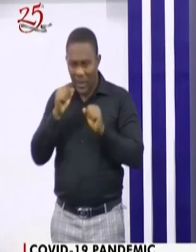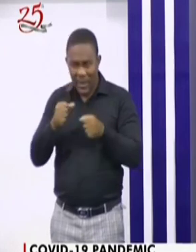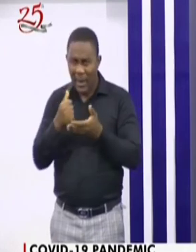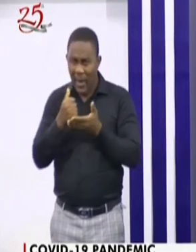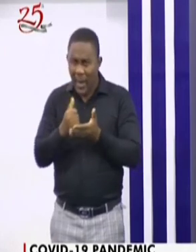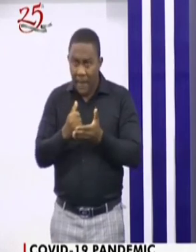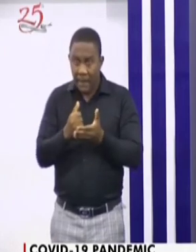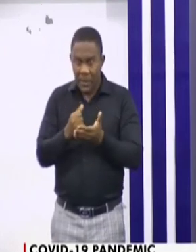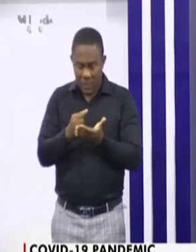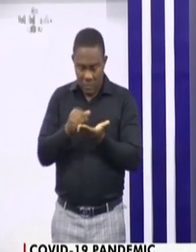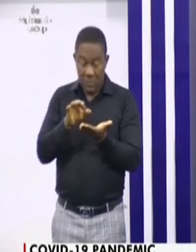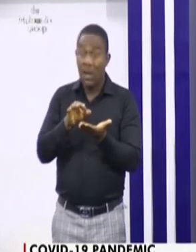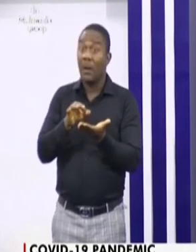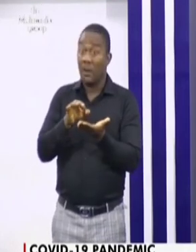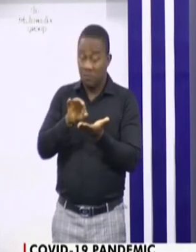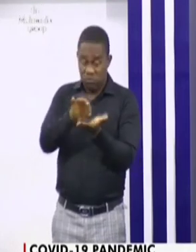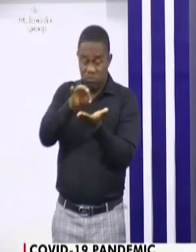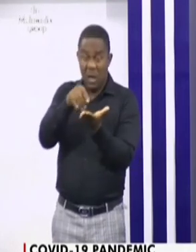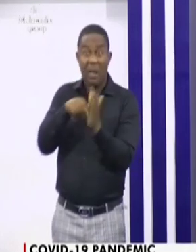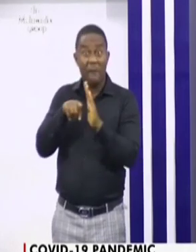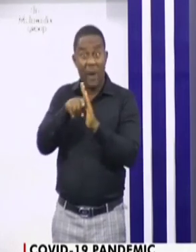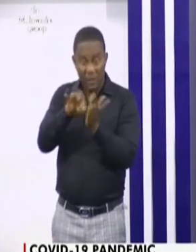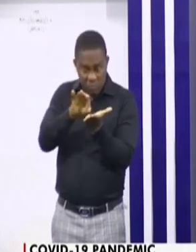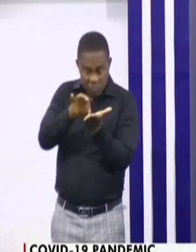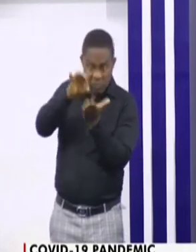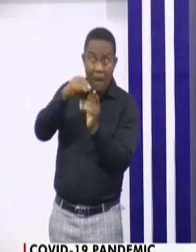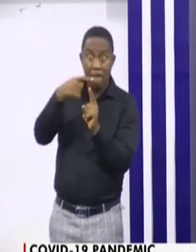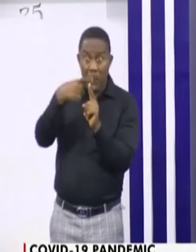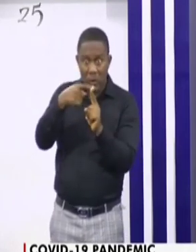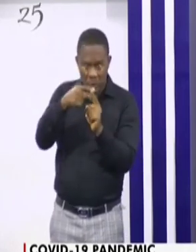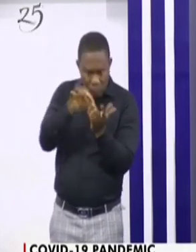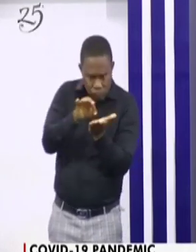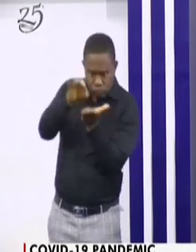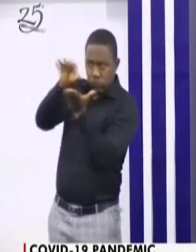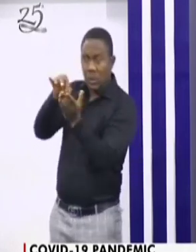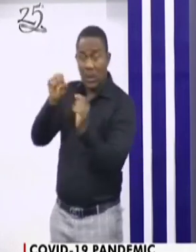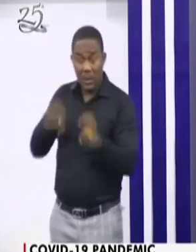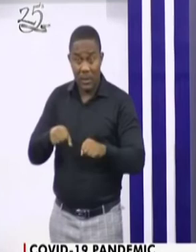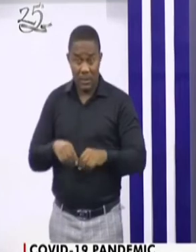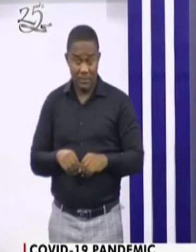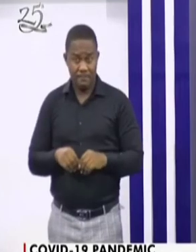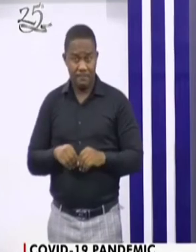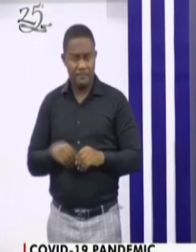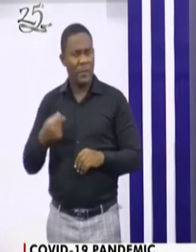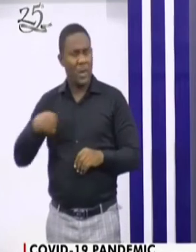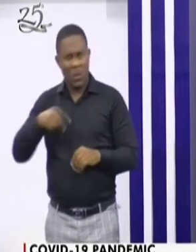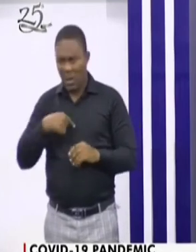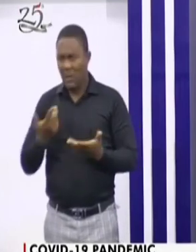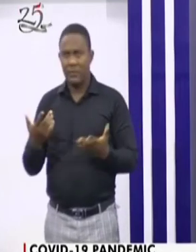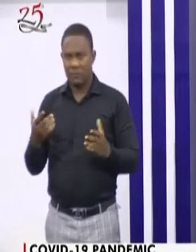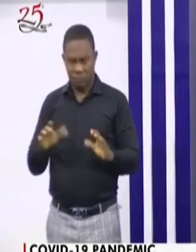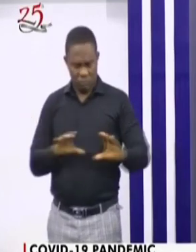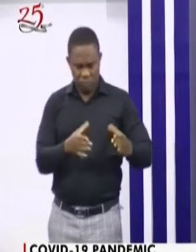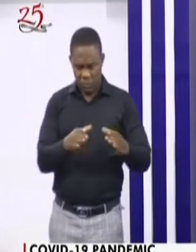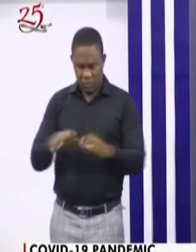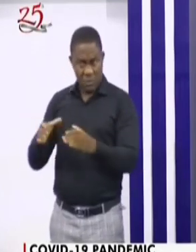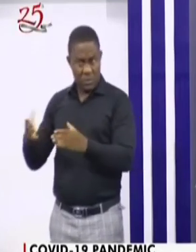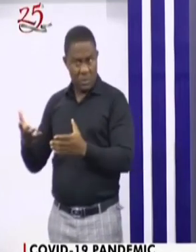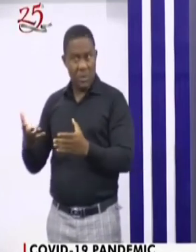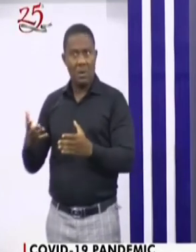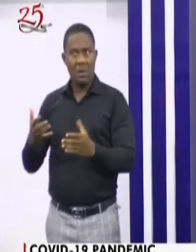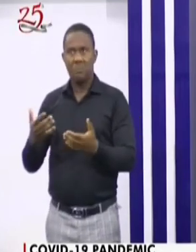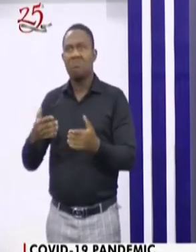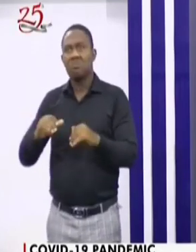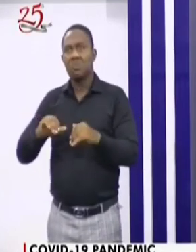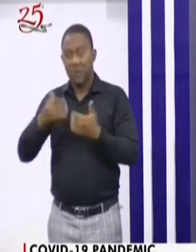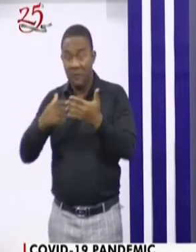So, as we started, we realized that as the numbers grew, we were actually pooling 5 samples, and then we changed to a pooling of 10